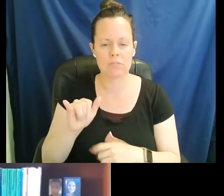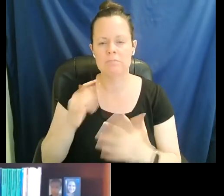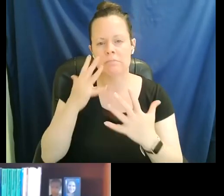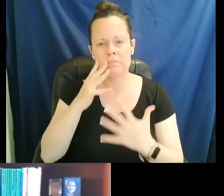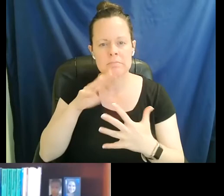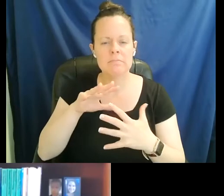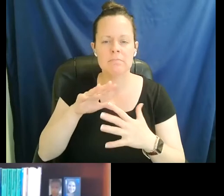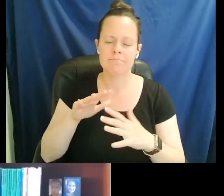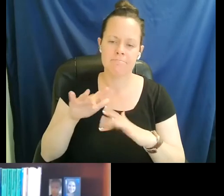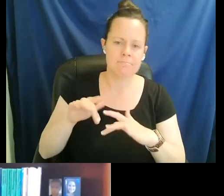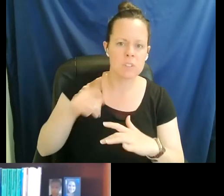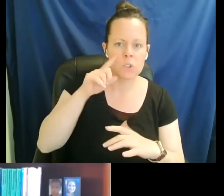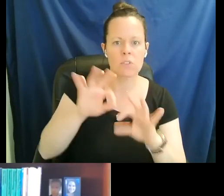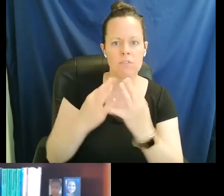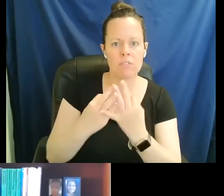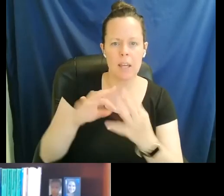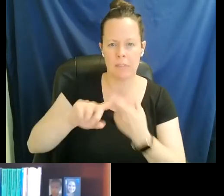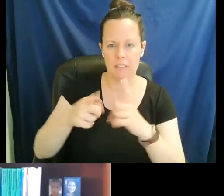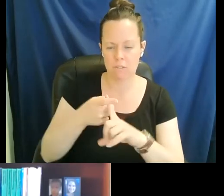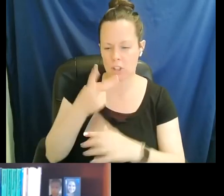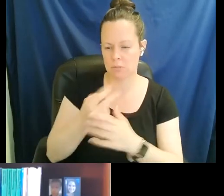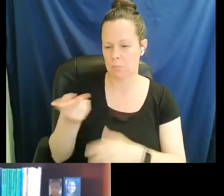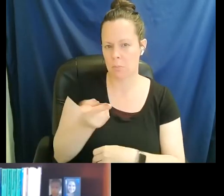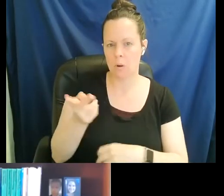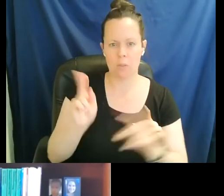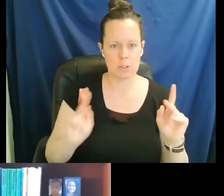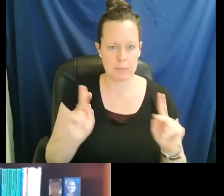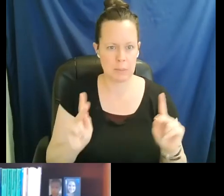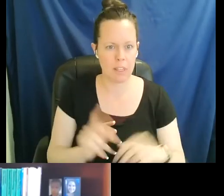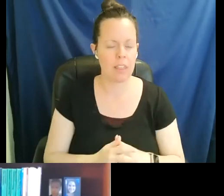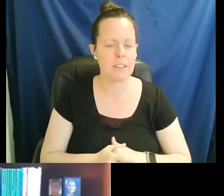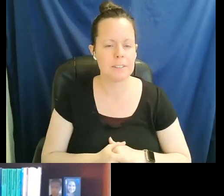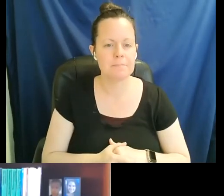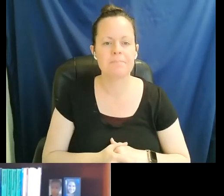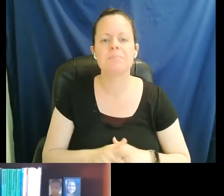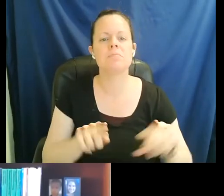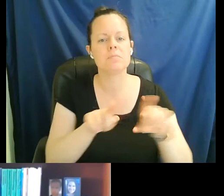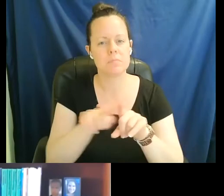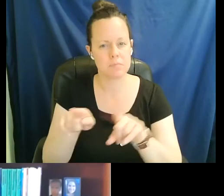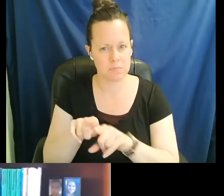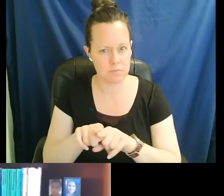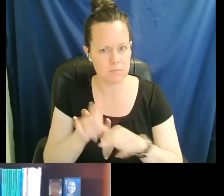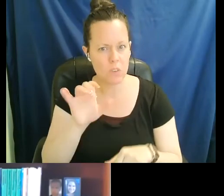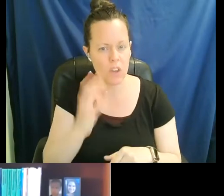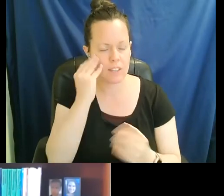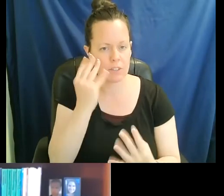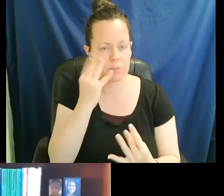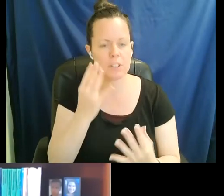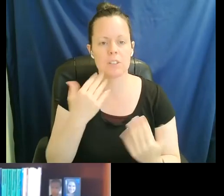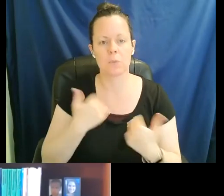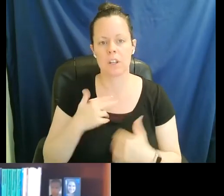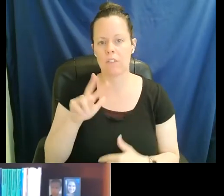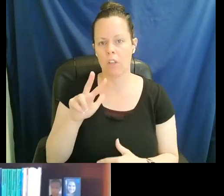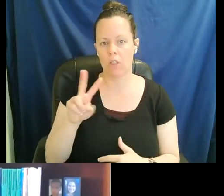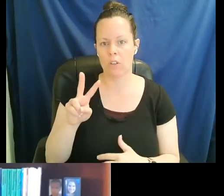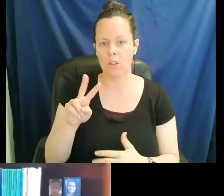go out to the friends and families of both these individuals. In addition to those, we have 32 additional